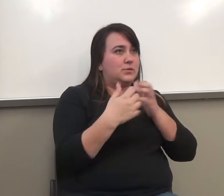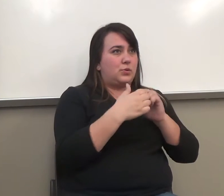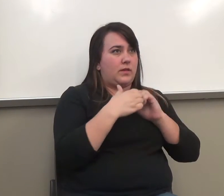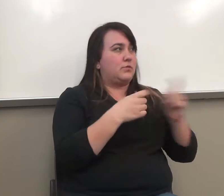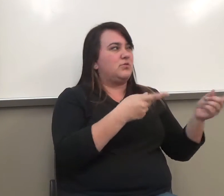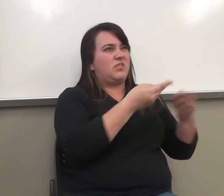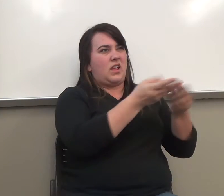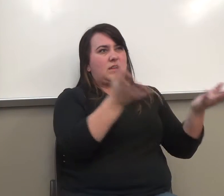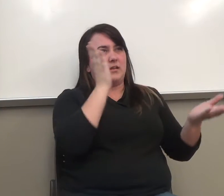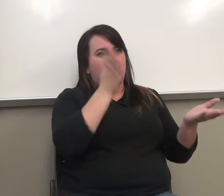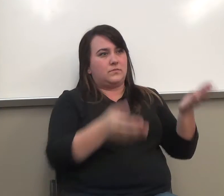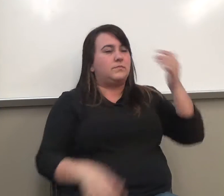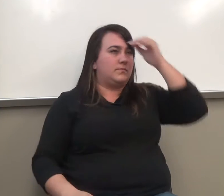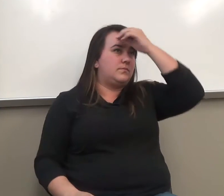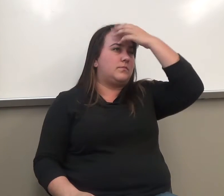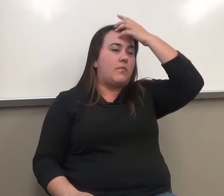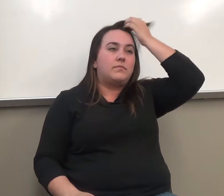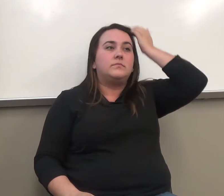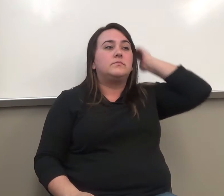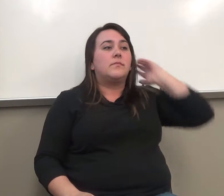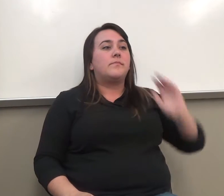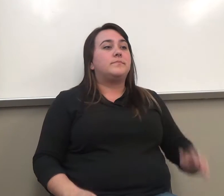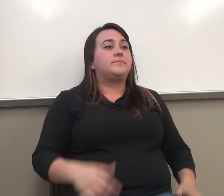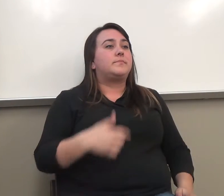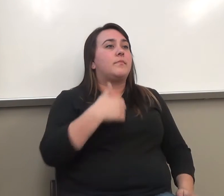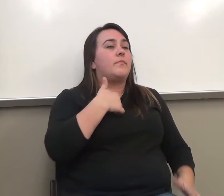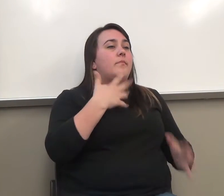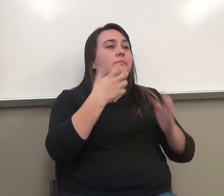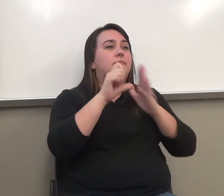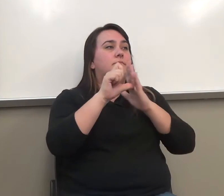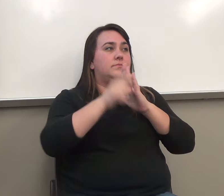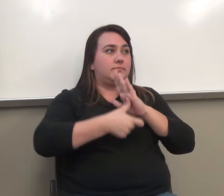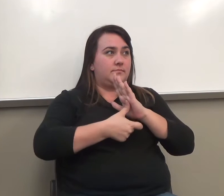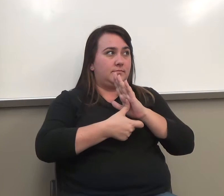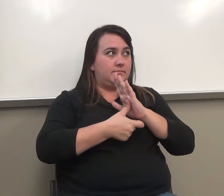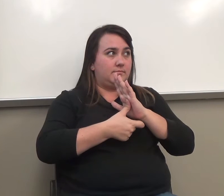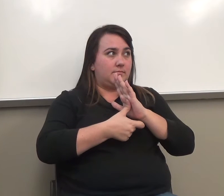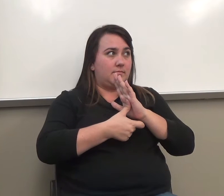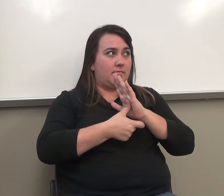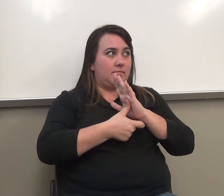reviews, okay? I do want to point out to people,